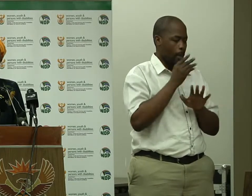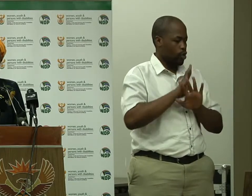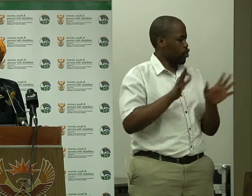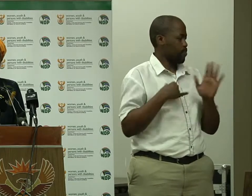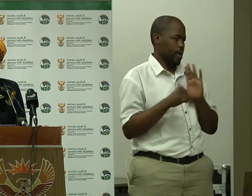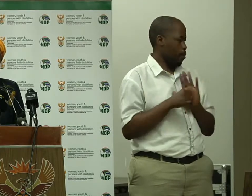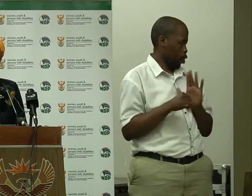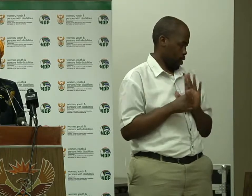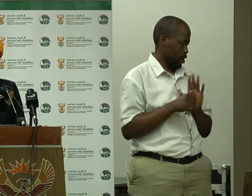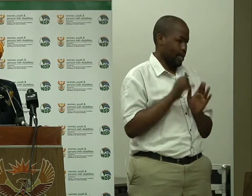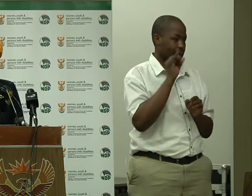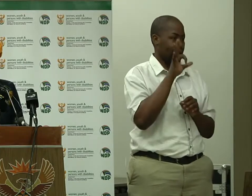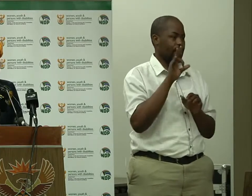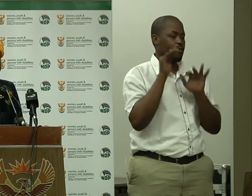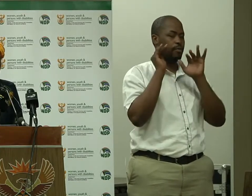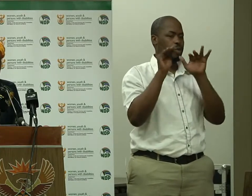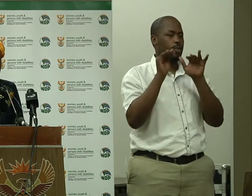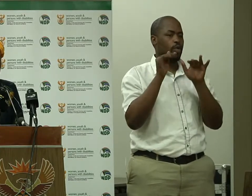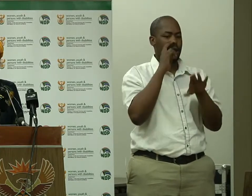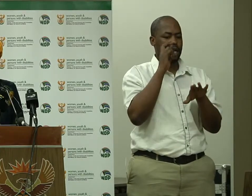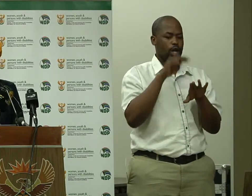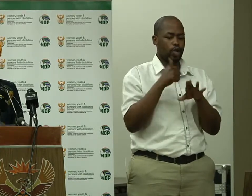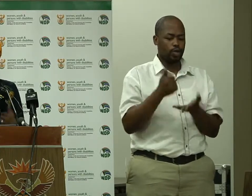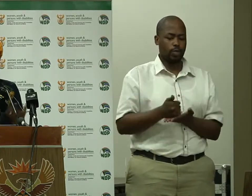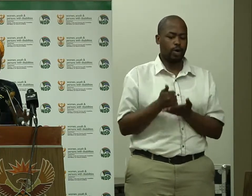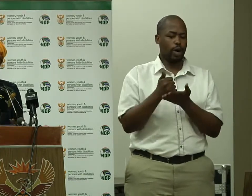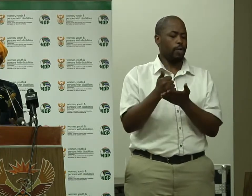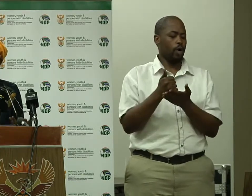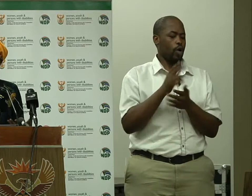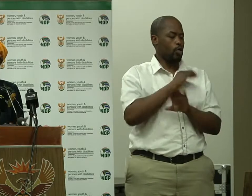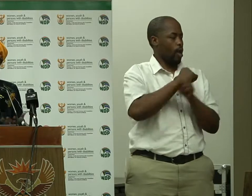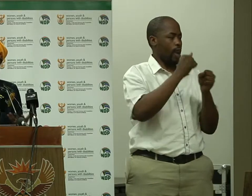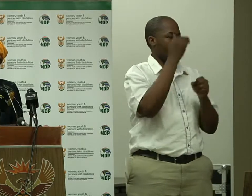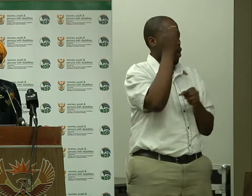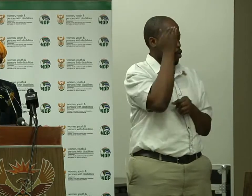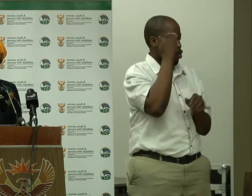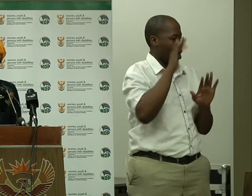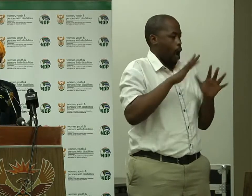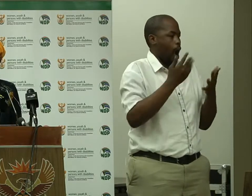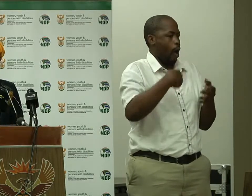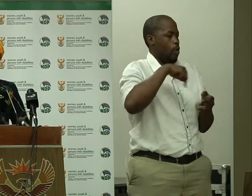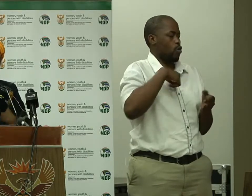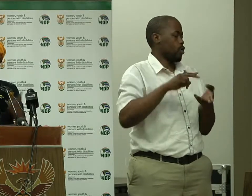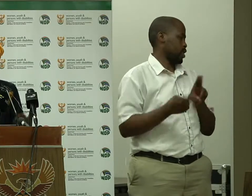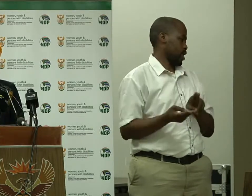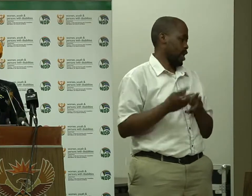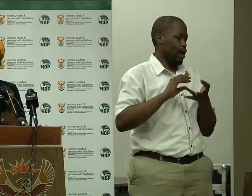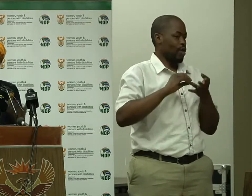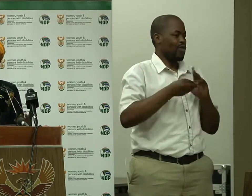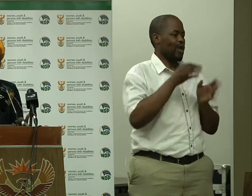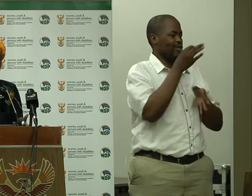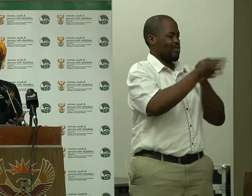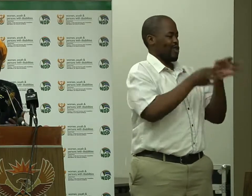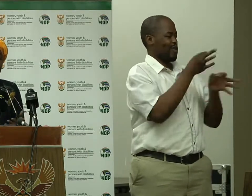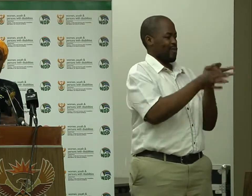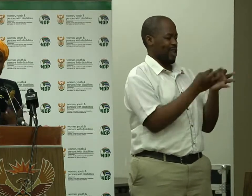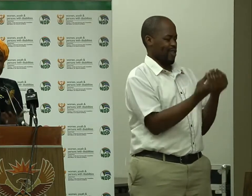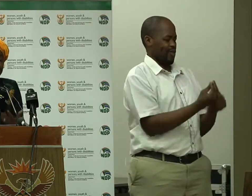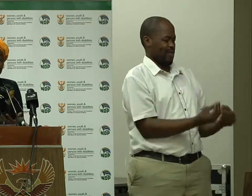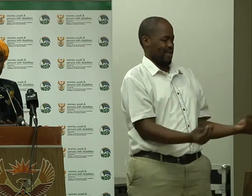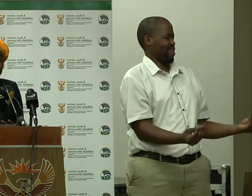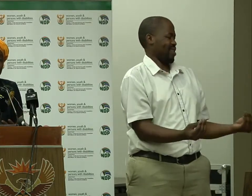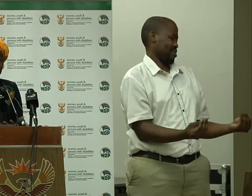priority if people had to be rescued, and you won't know how we died, trying to explain to children